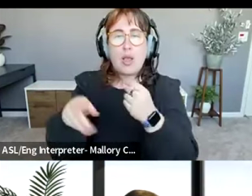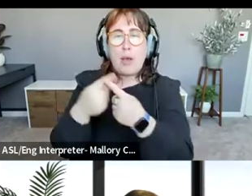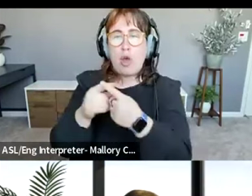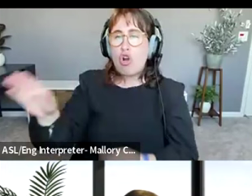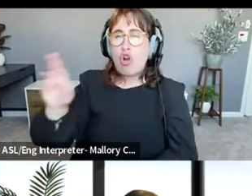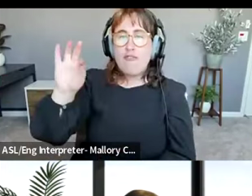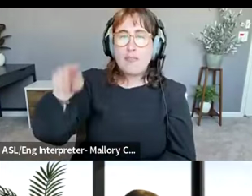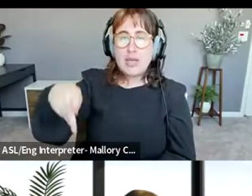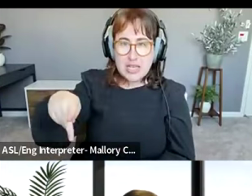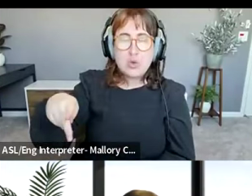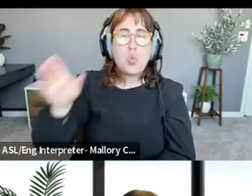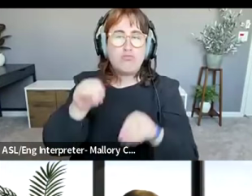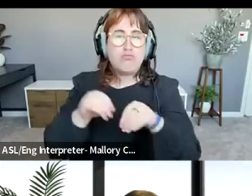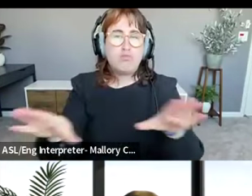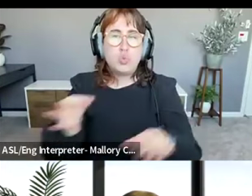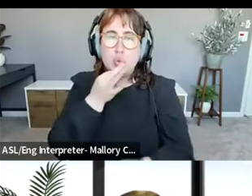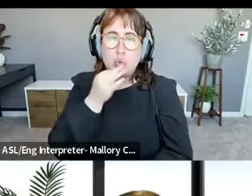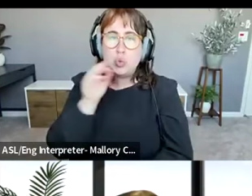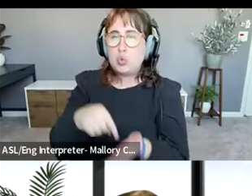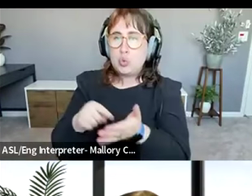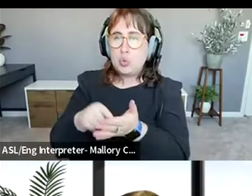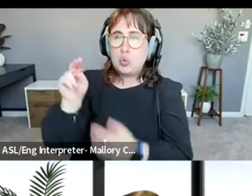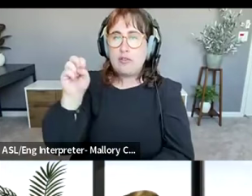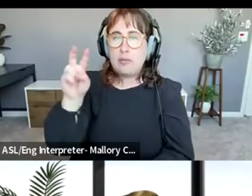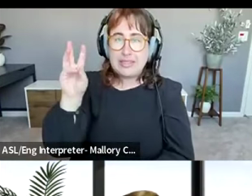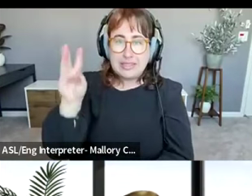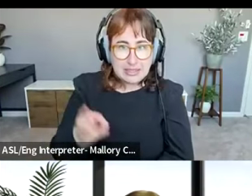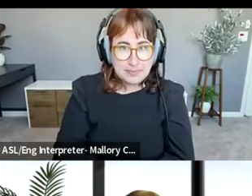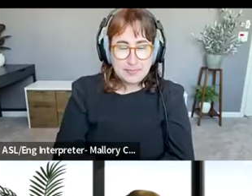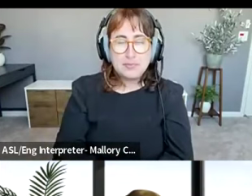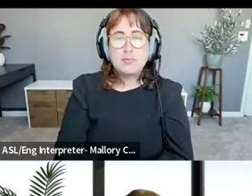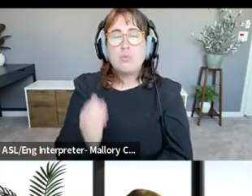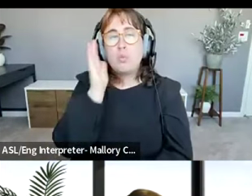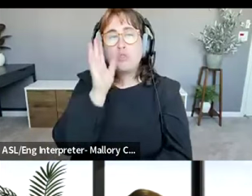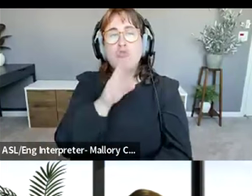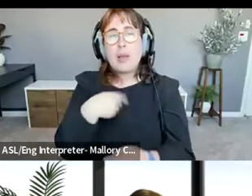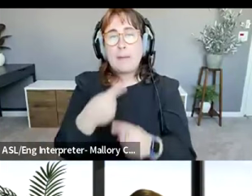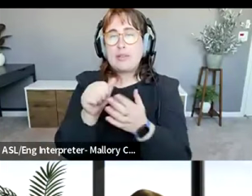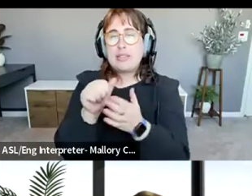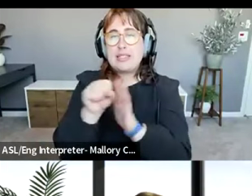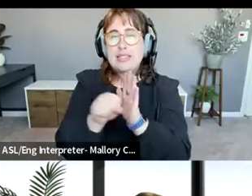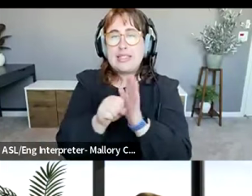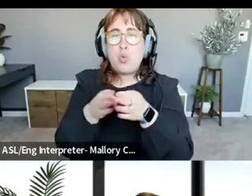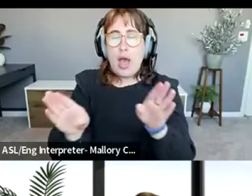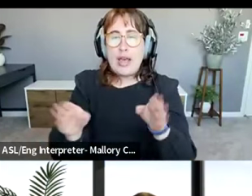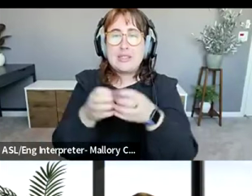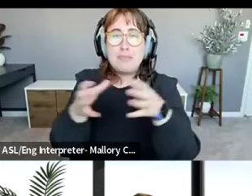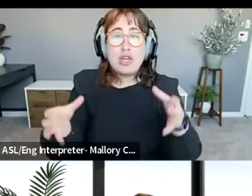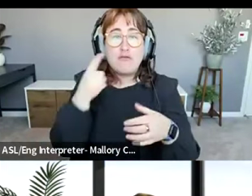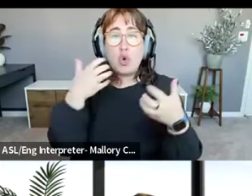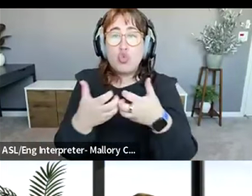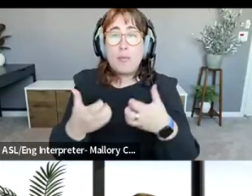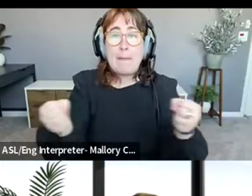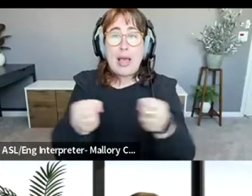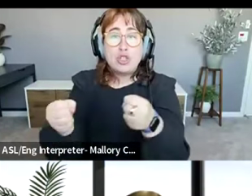that she is releasing that is due November 6th. We're going to talk about the statewide expansion of roommate matching a little